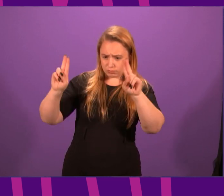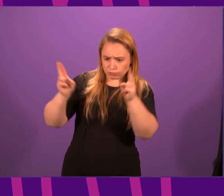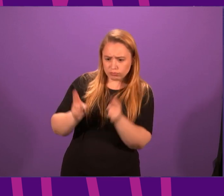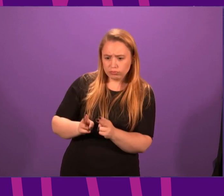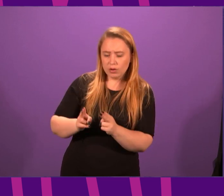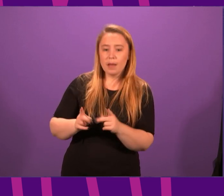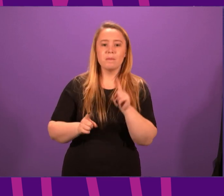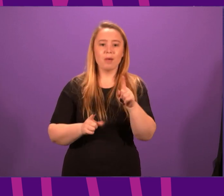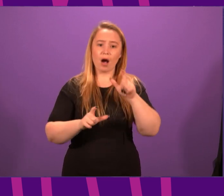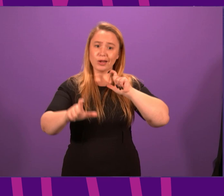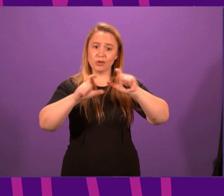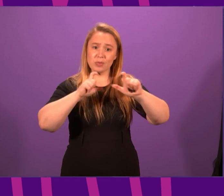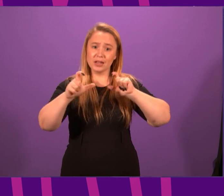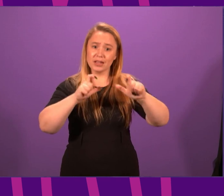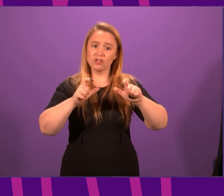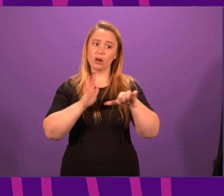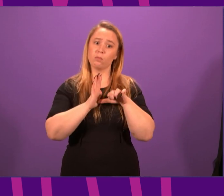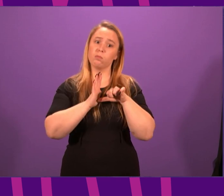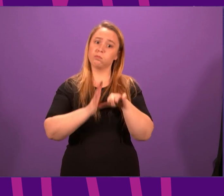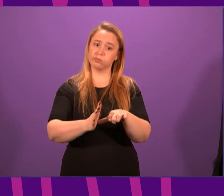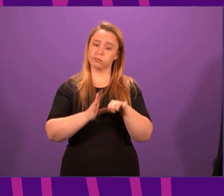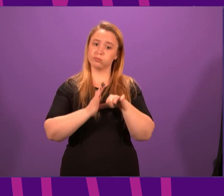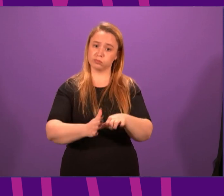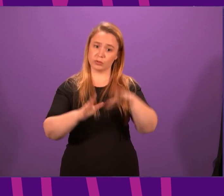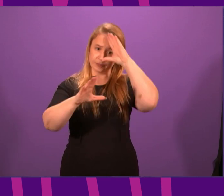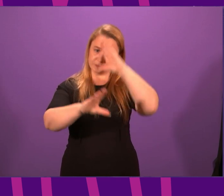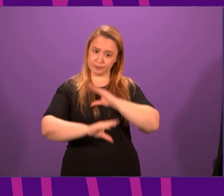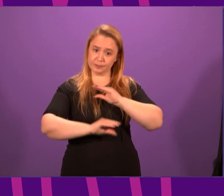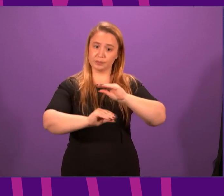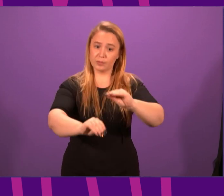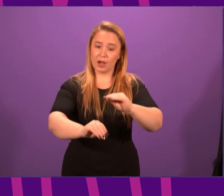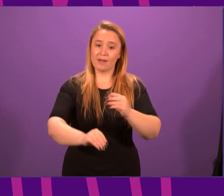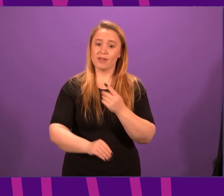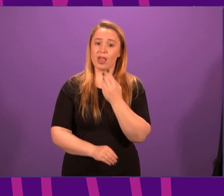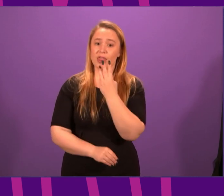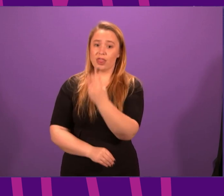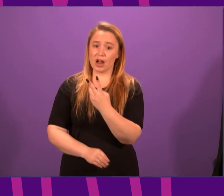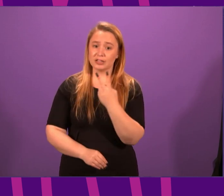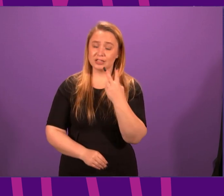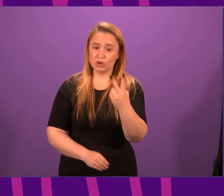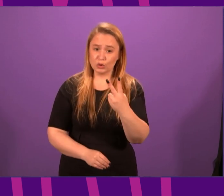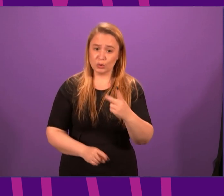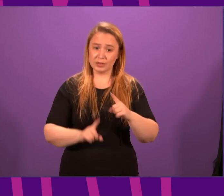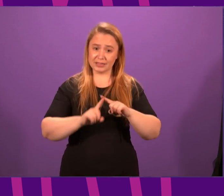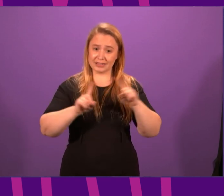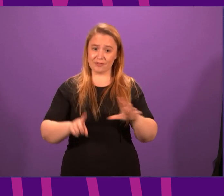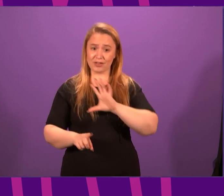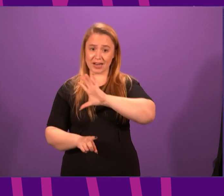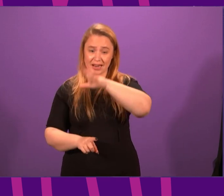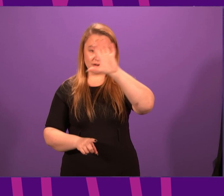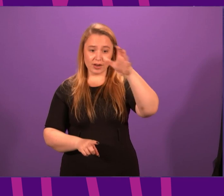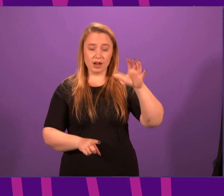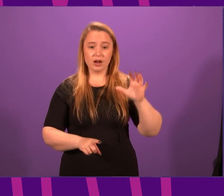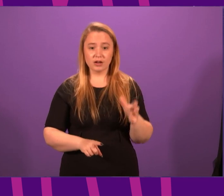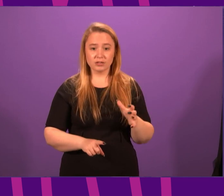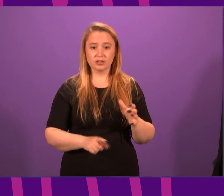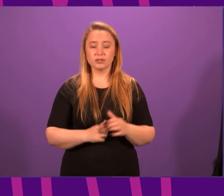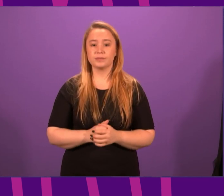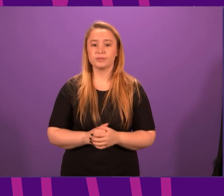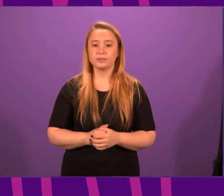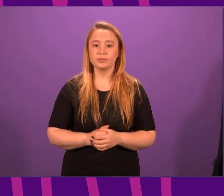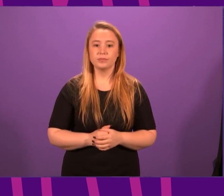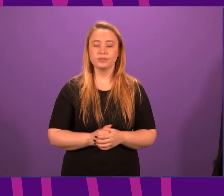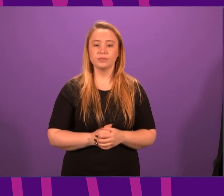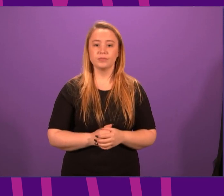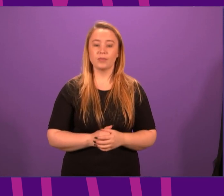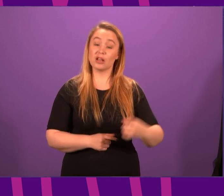job has just got so much harder with 32 versus 5.5 versus different places at different